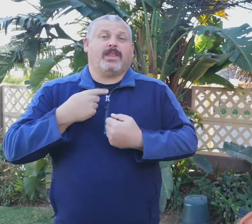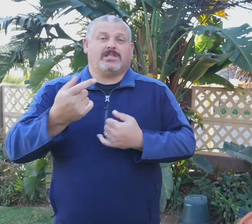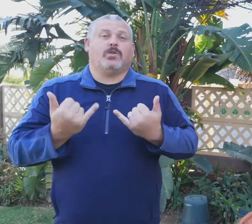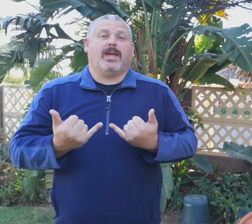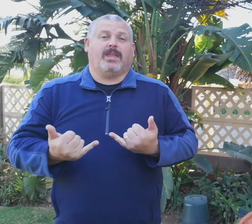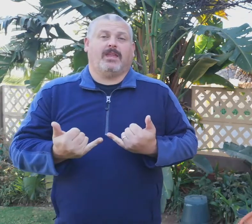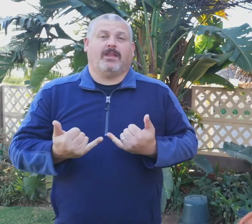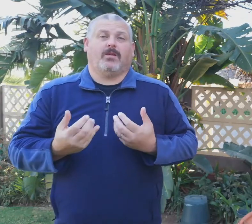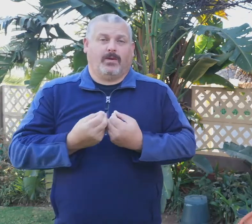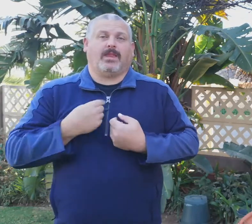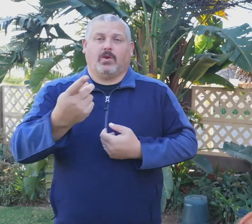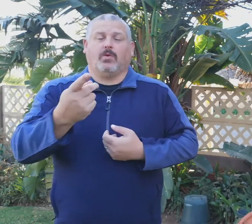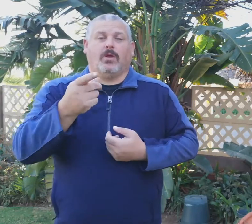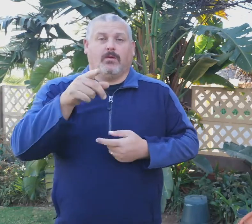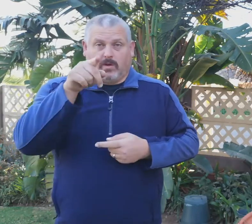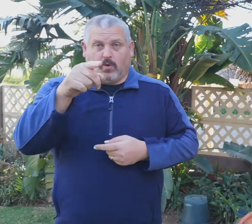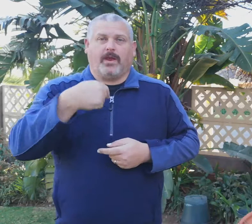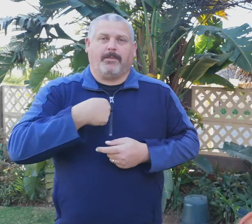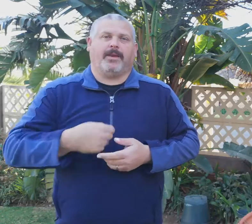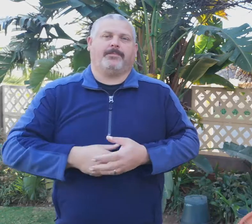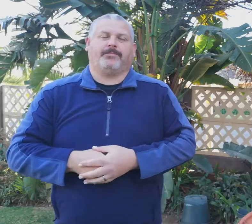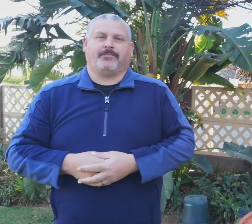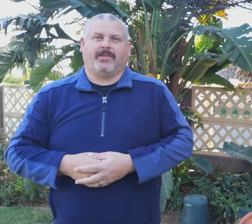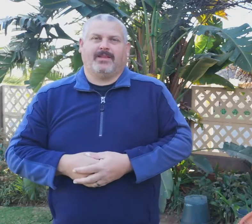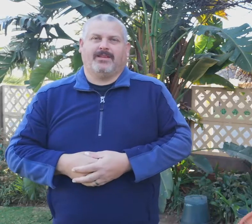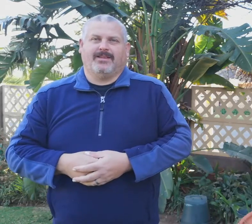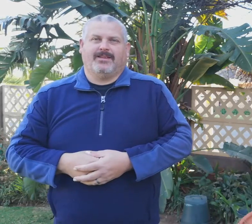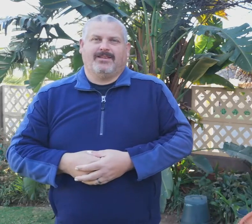us today, with you and me.